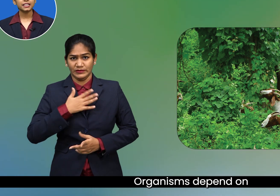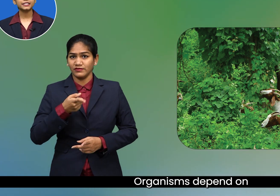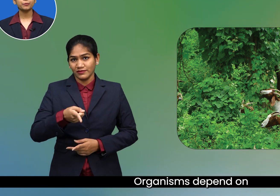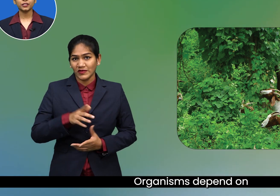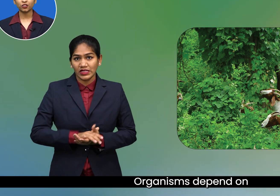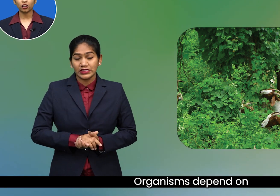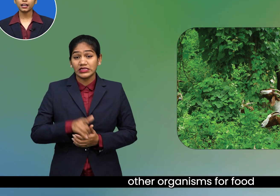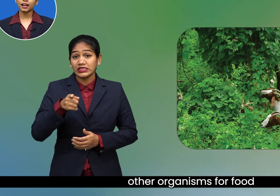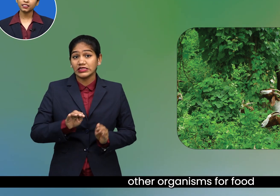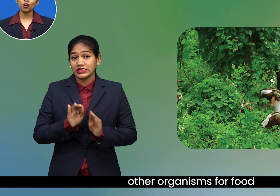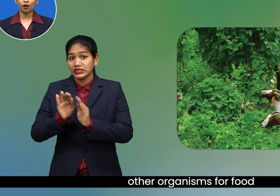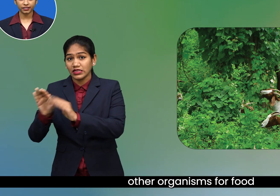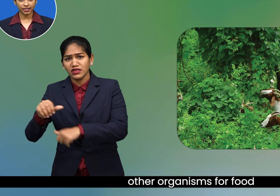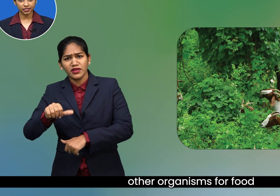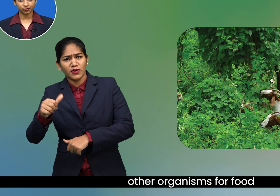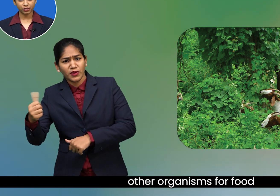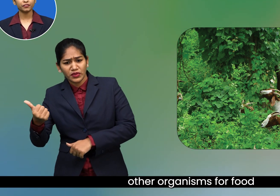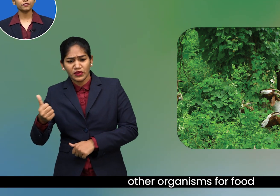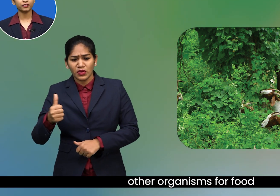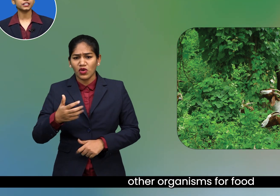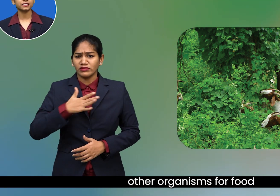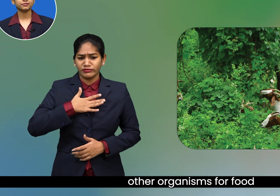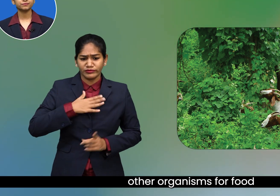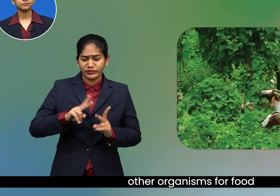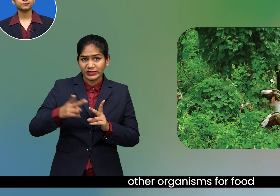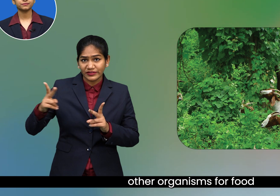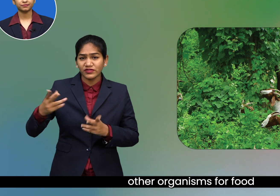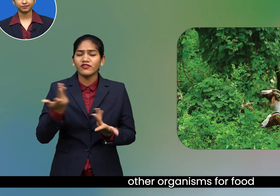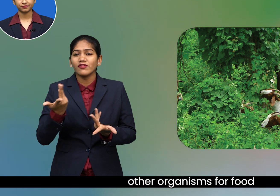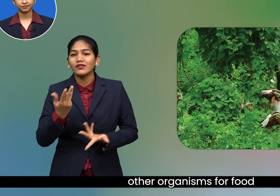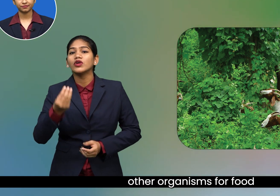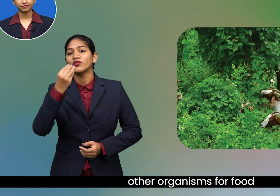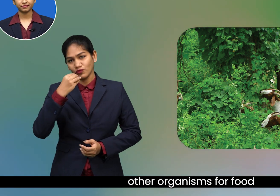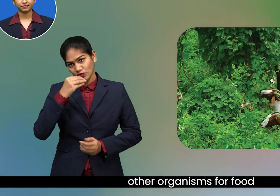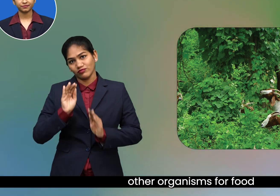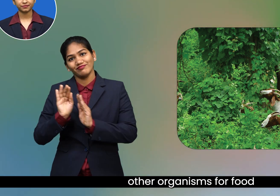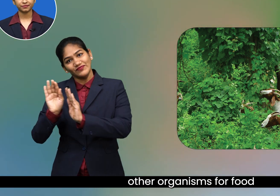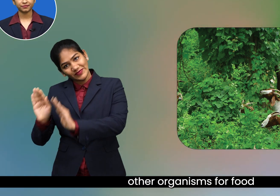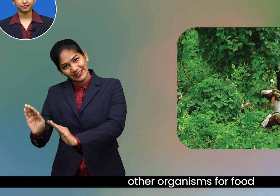organisms depend on other organisms for food.